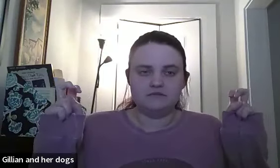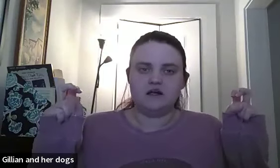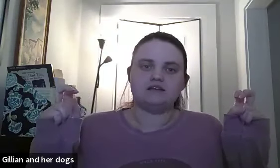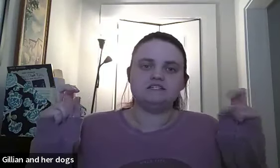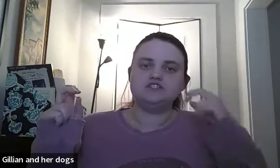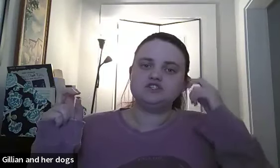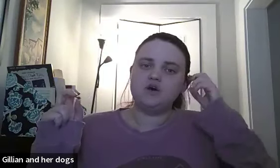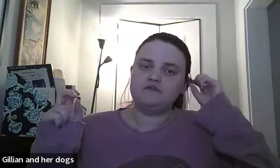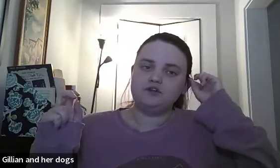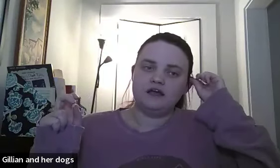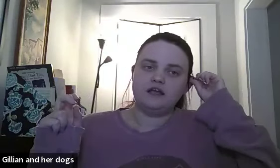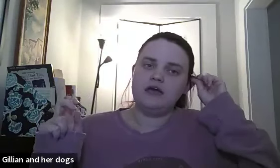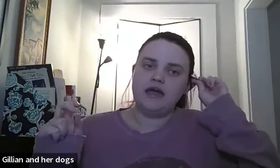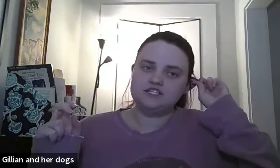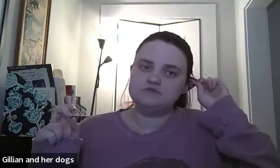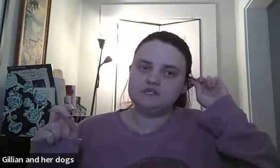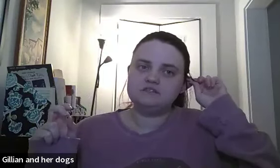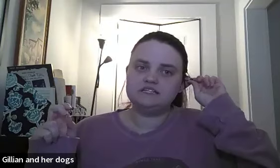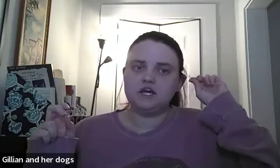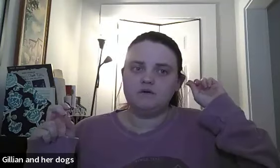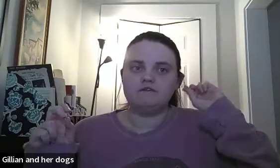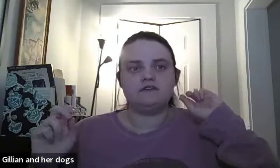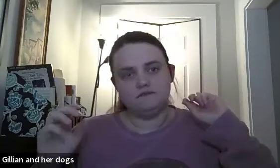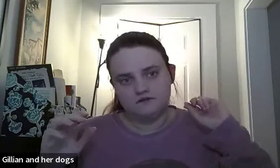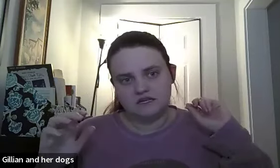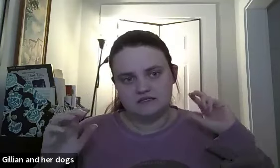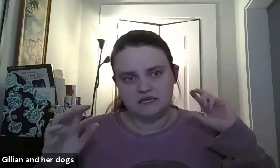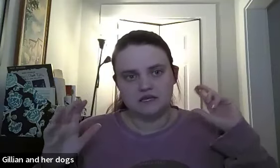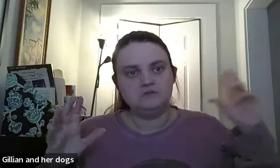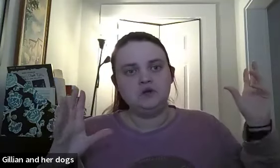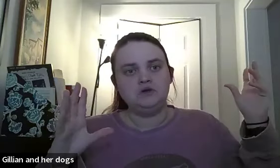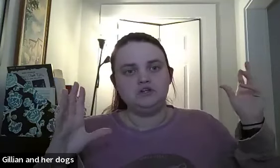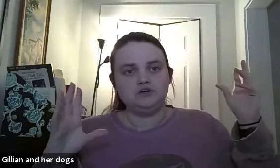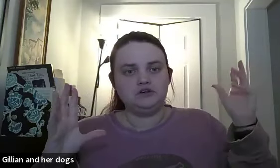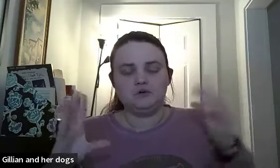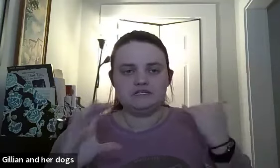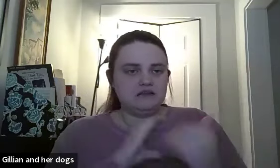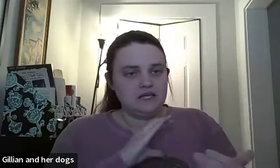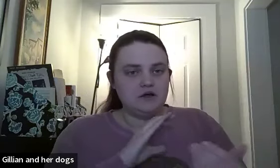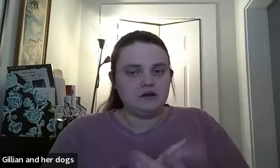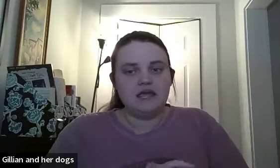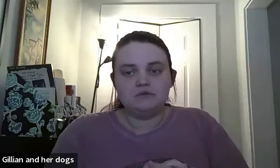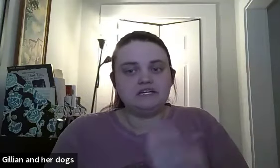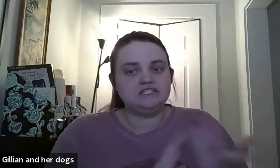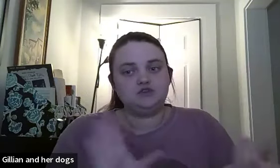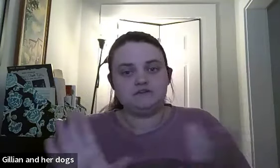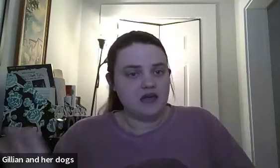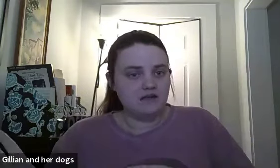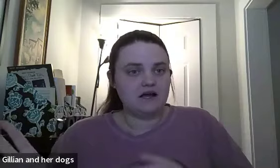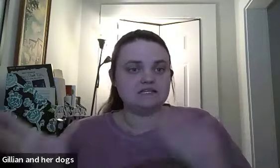of the classes. So you're like, okay, I actually really would like to go over like the food signs again. you can always like email her, hey, I would like to join for that